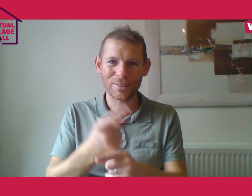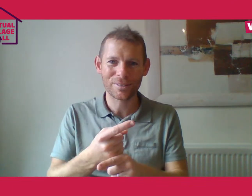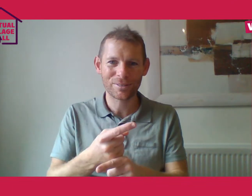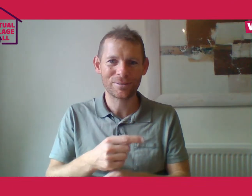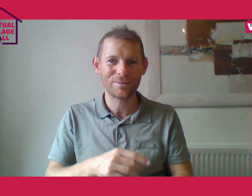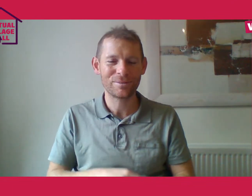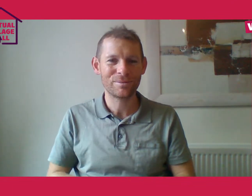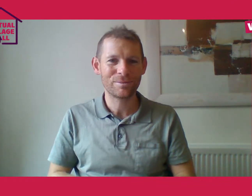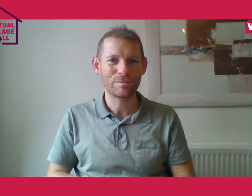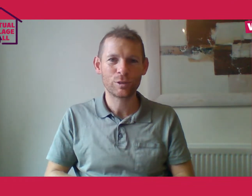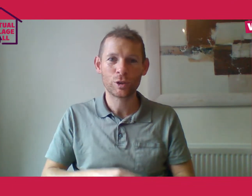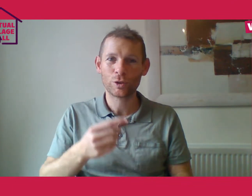talk,